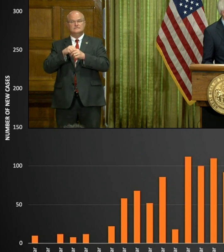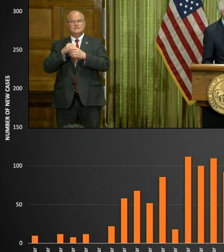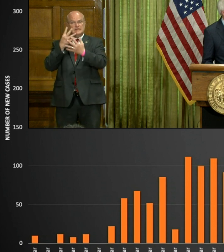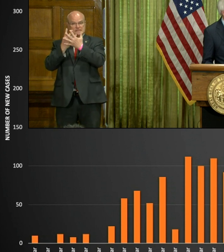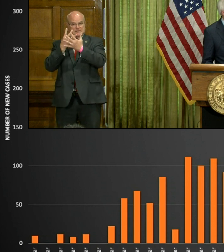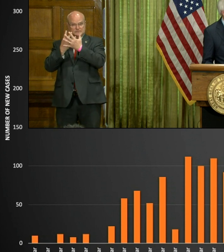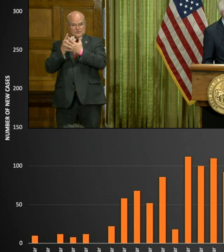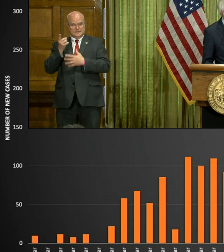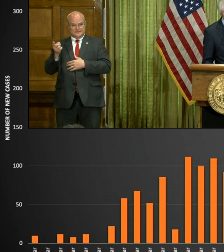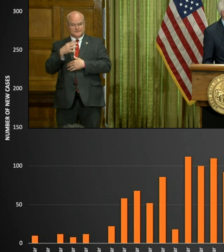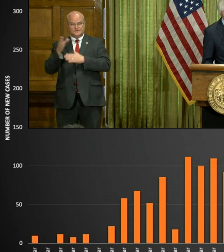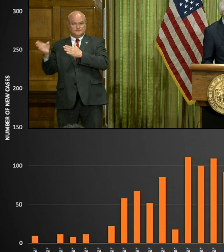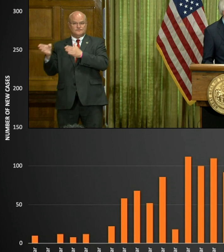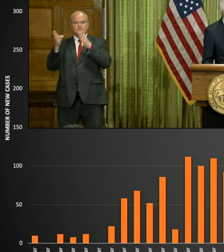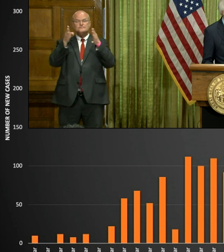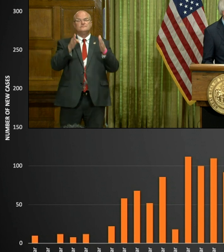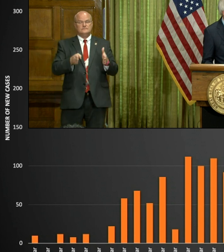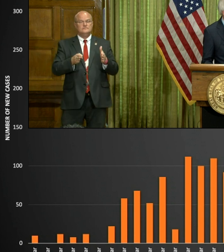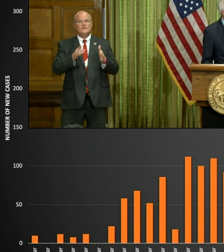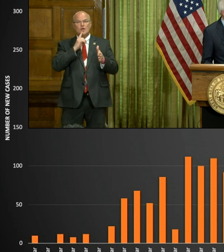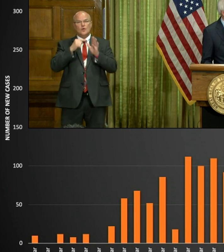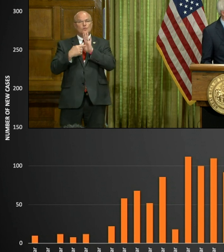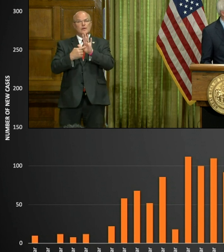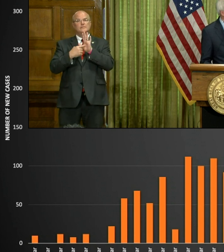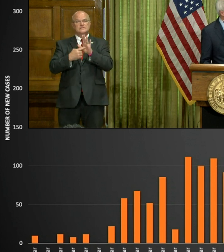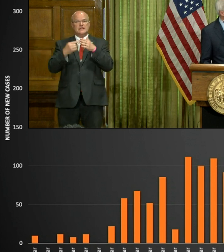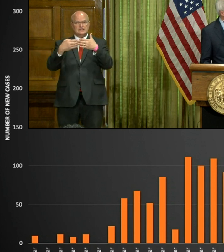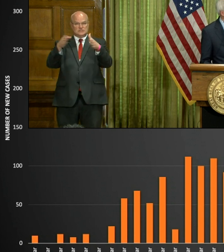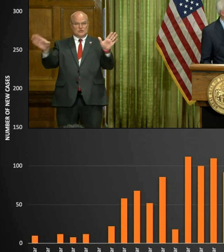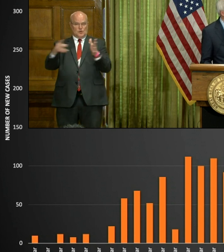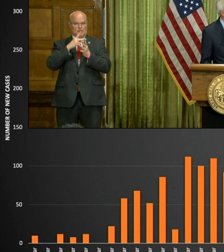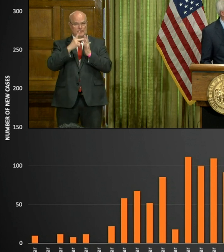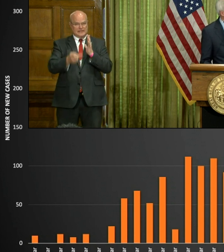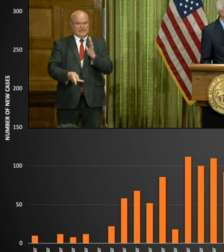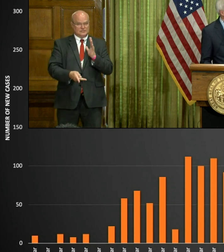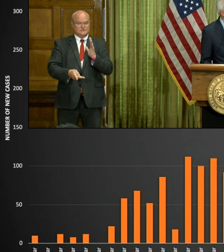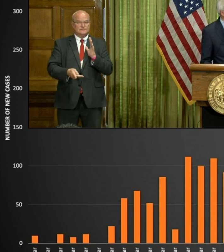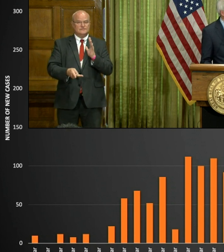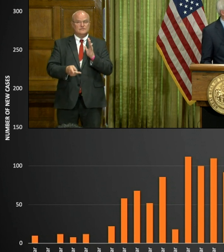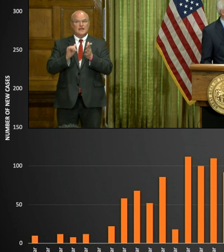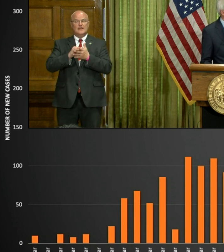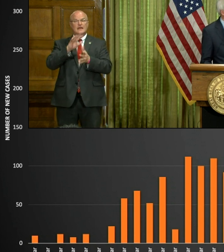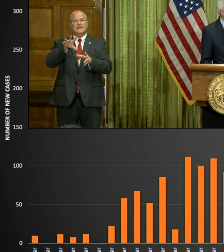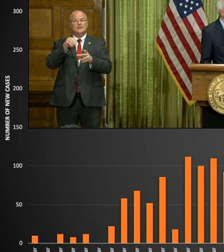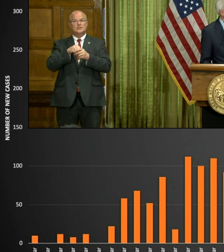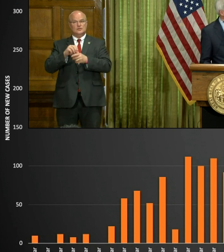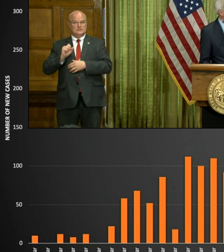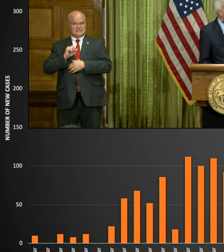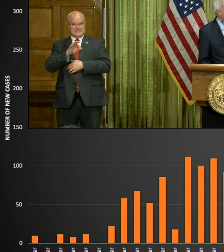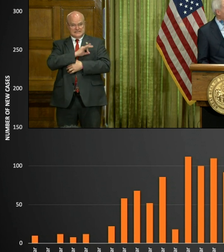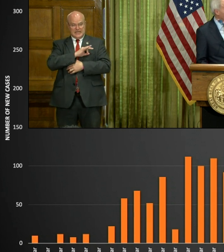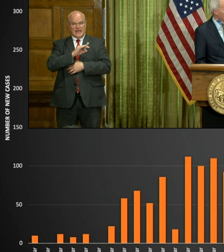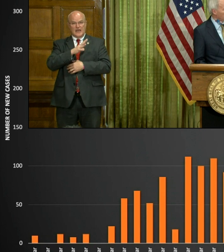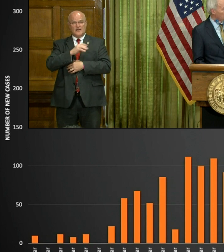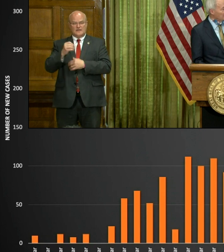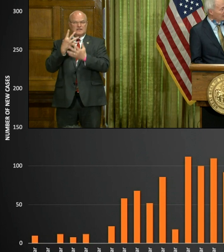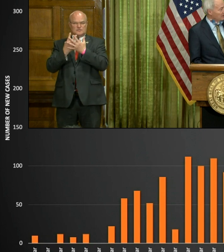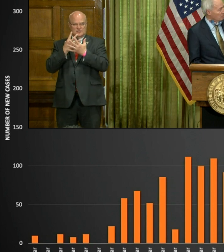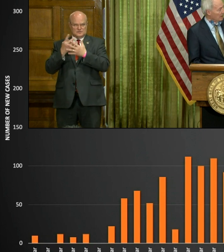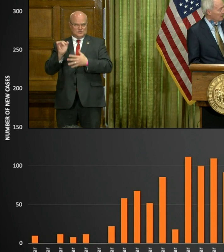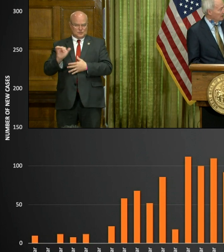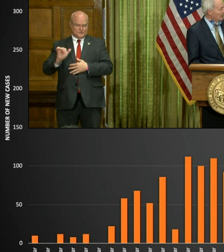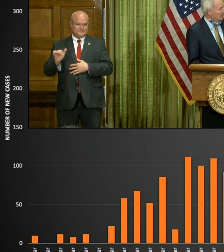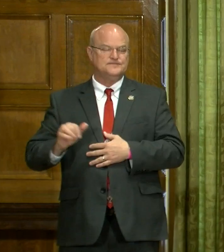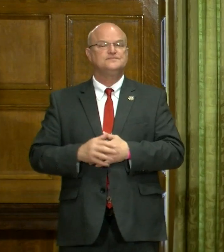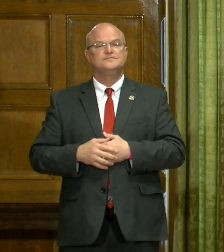settings of Cummins Prison, and the others are representing the general population. That includes the staff in the Cummins Prison